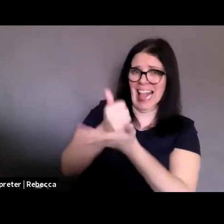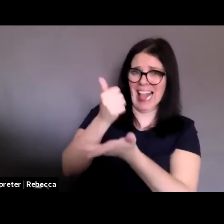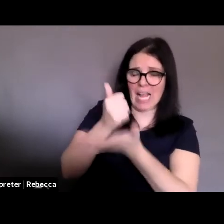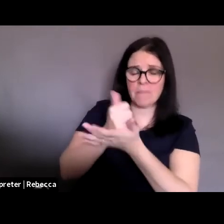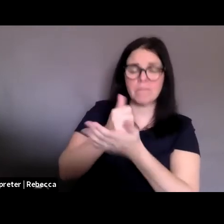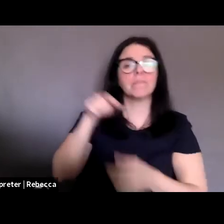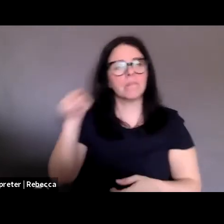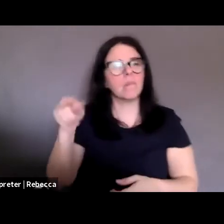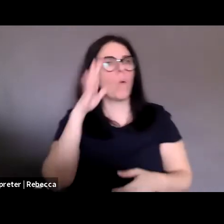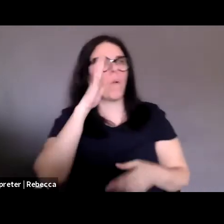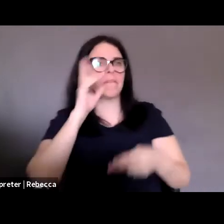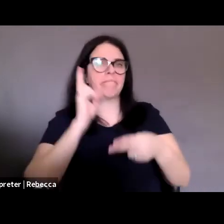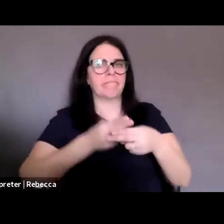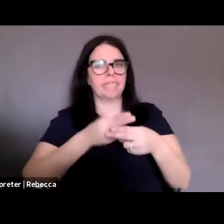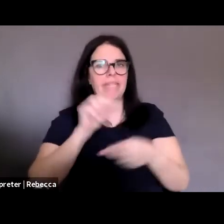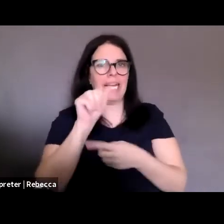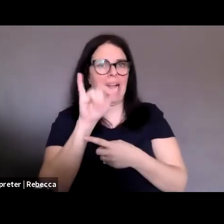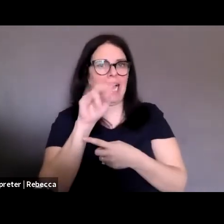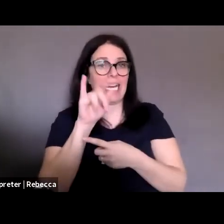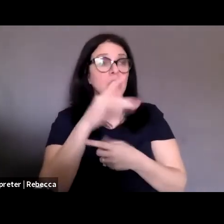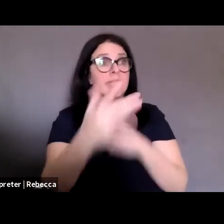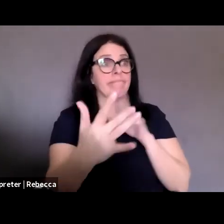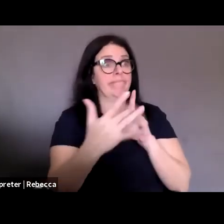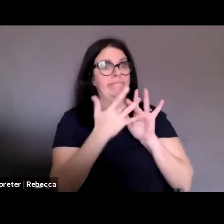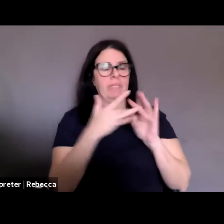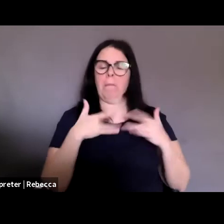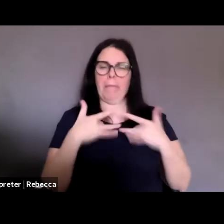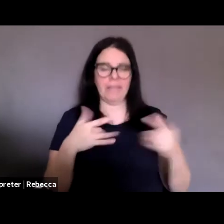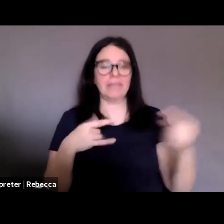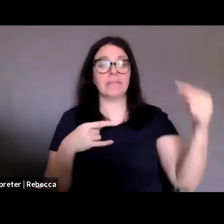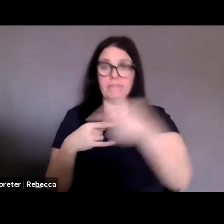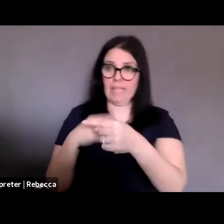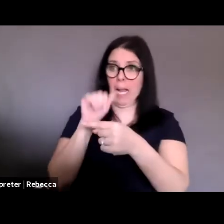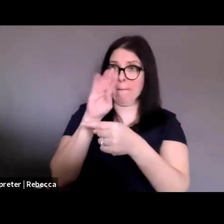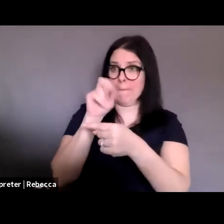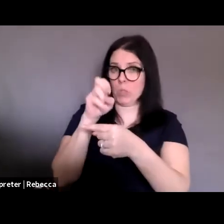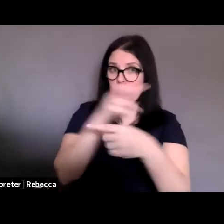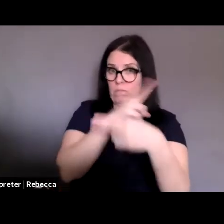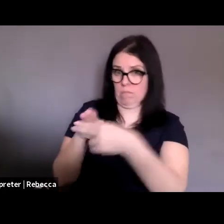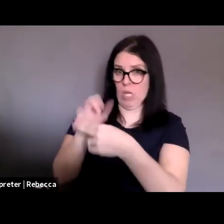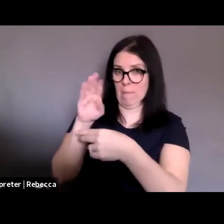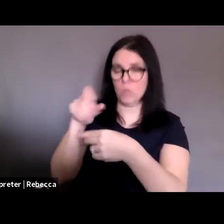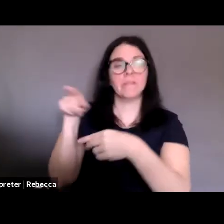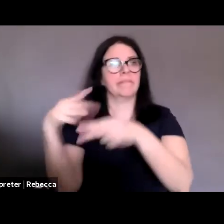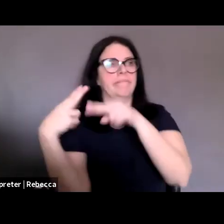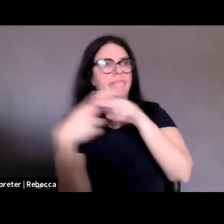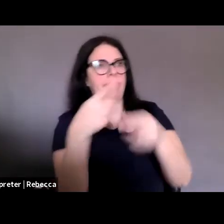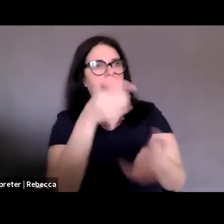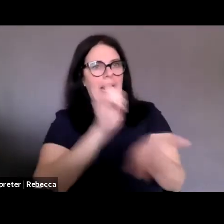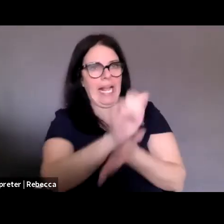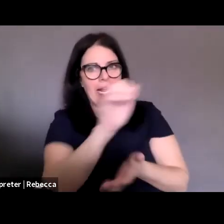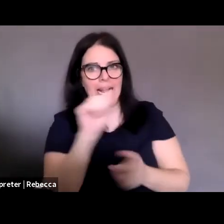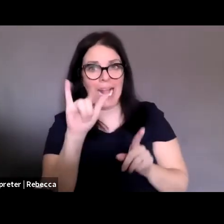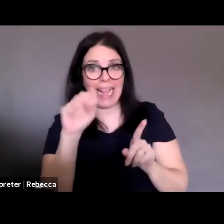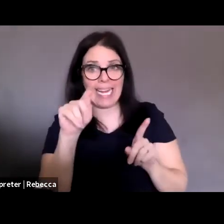that alienation had been raised, she was alleging abuse, and she was being called an alienator. And what we saw also anecdotally and impressionistically